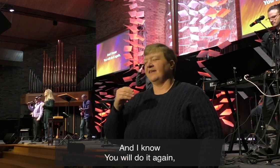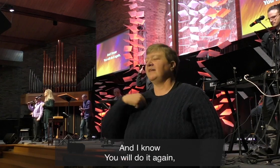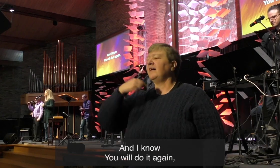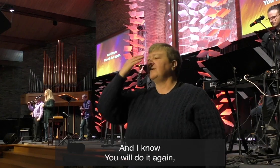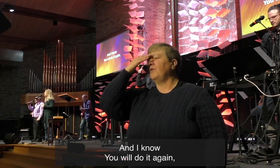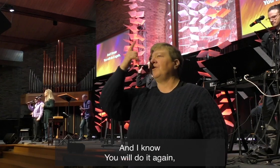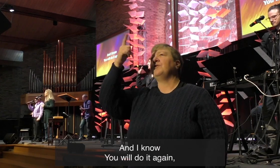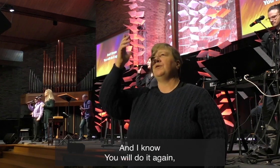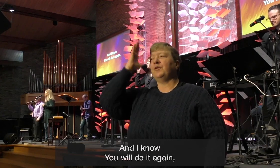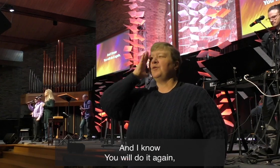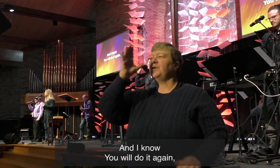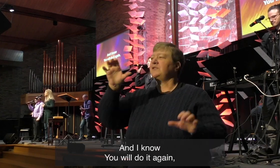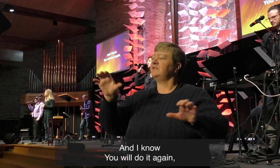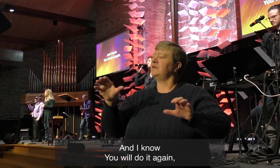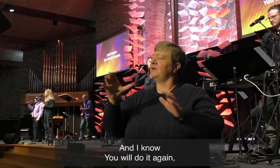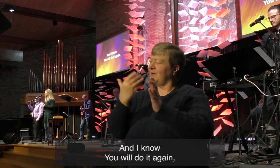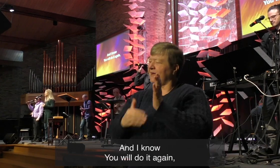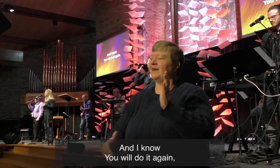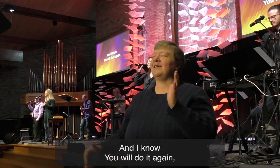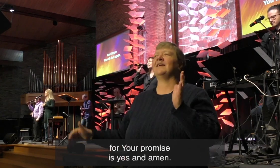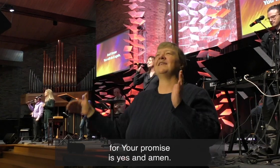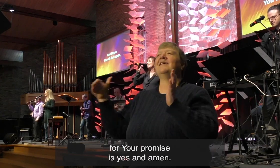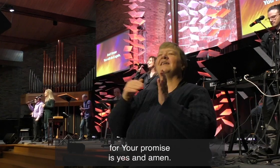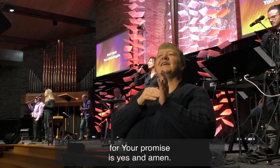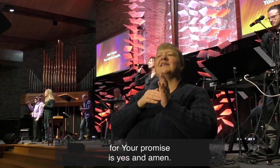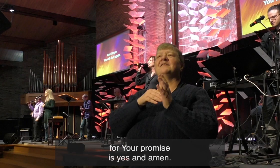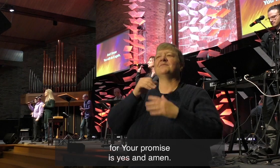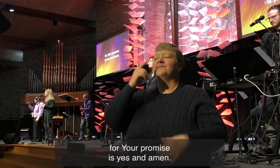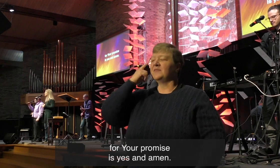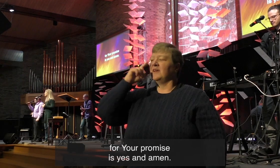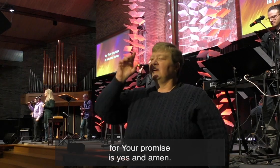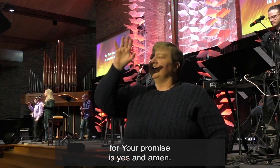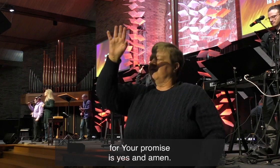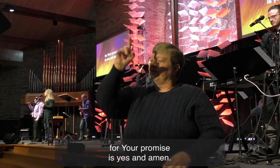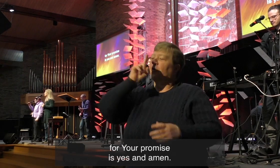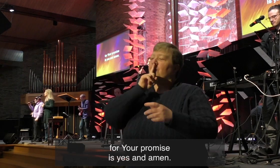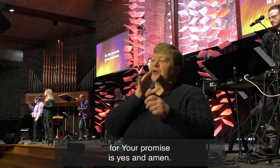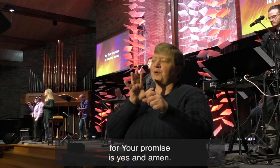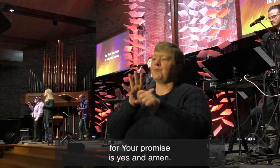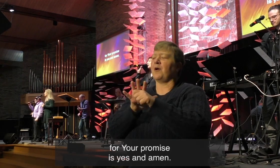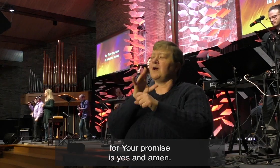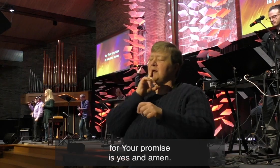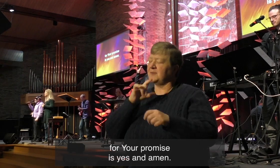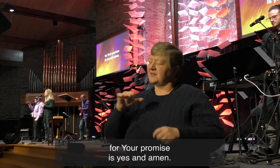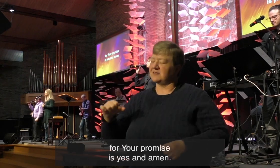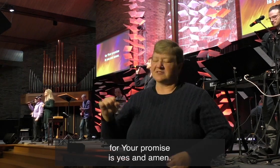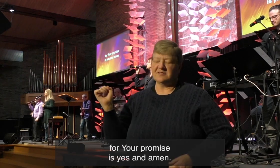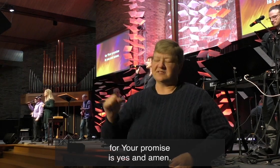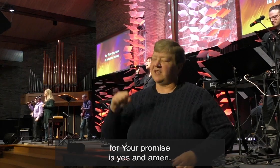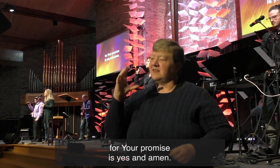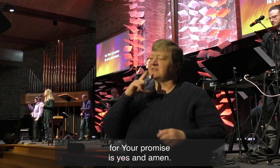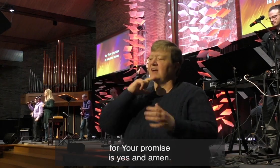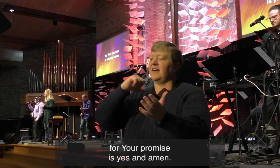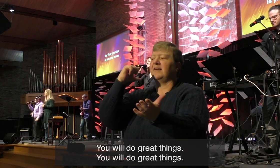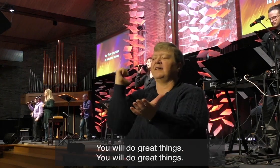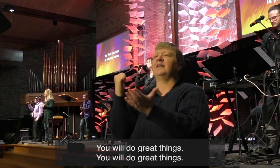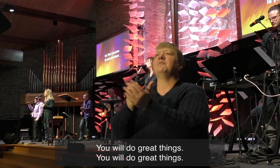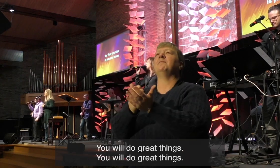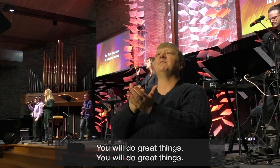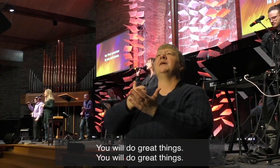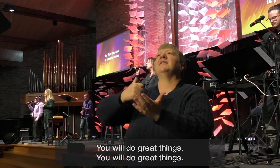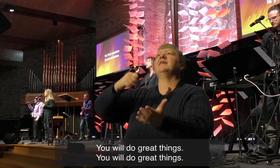things. And I know you will do it again. For your promise, yes